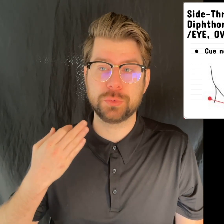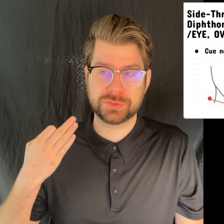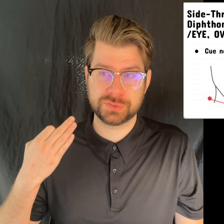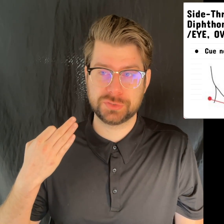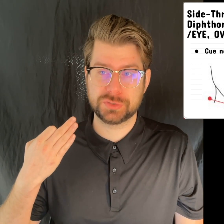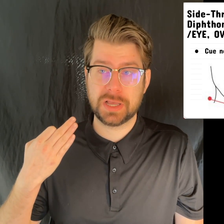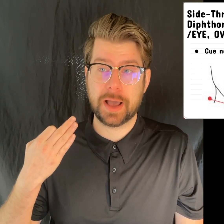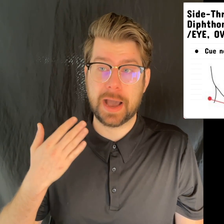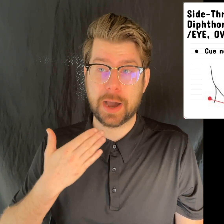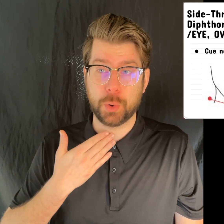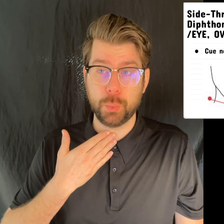House, house,